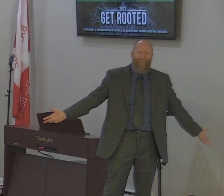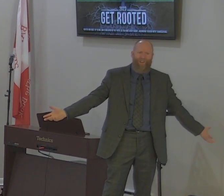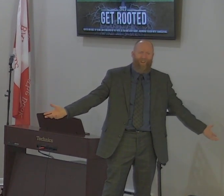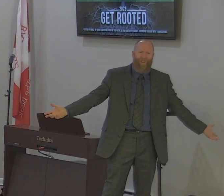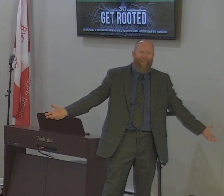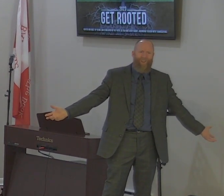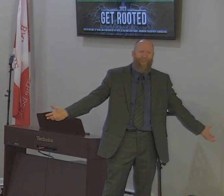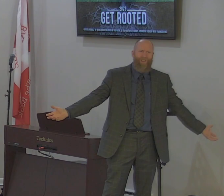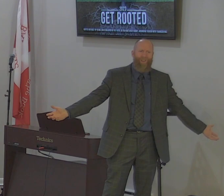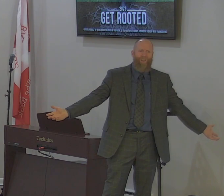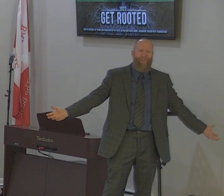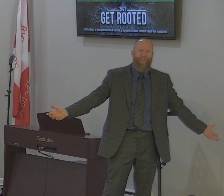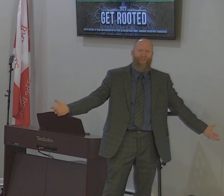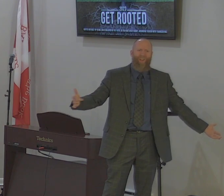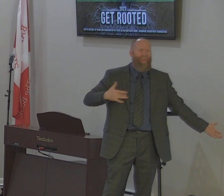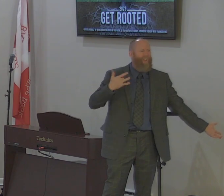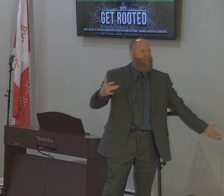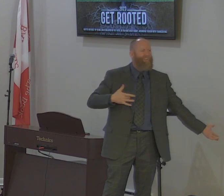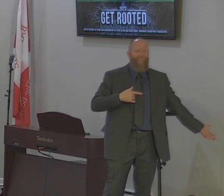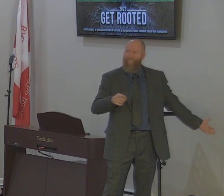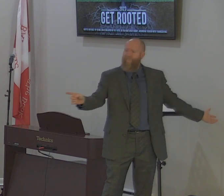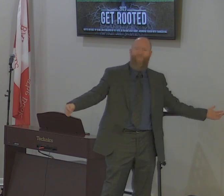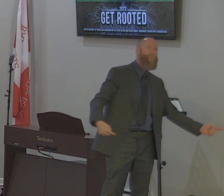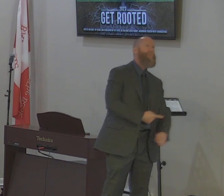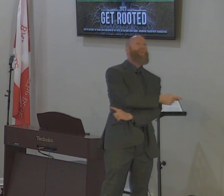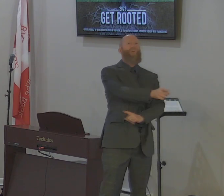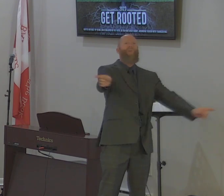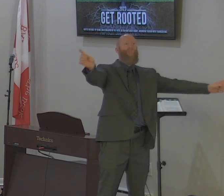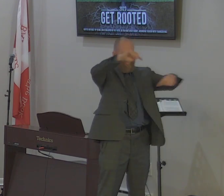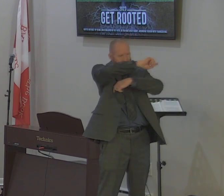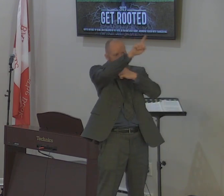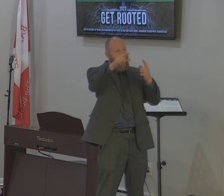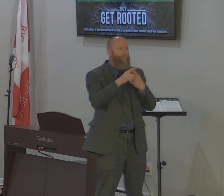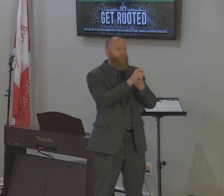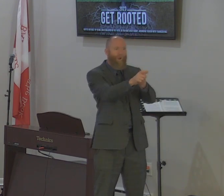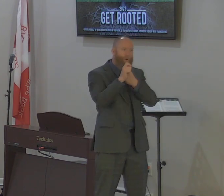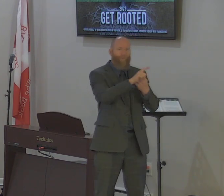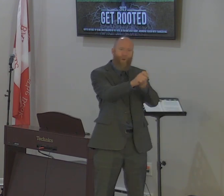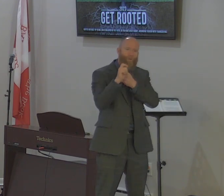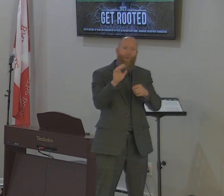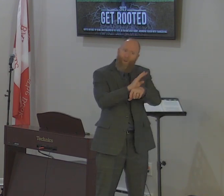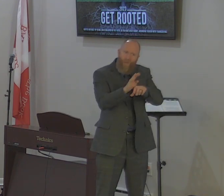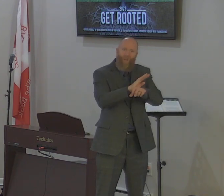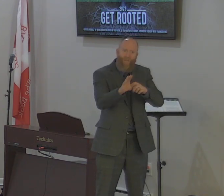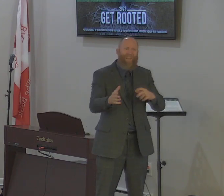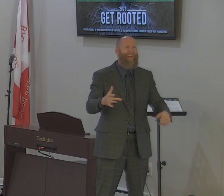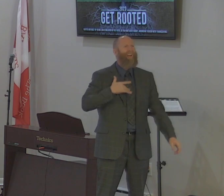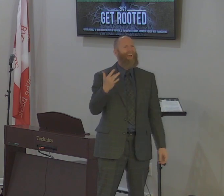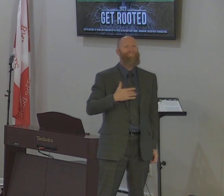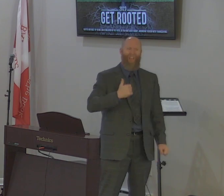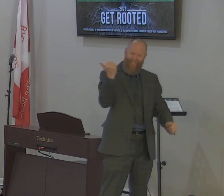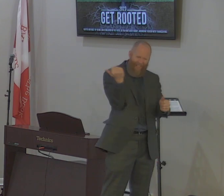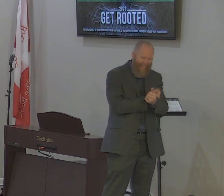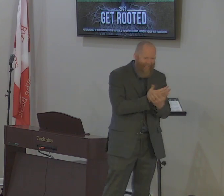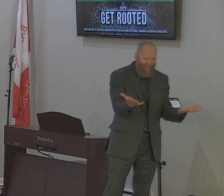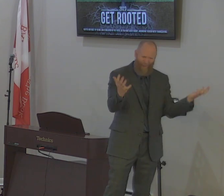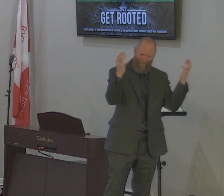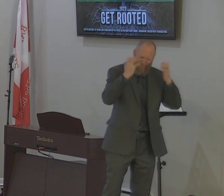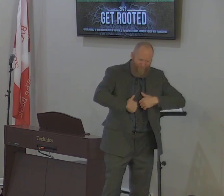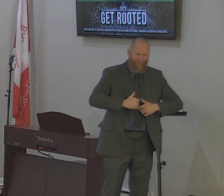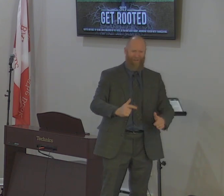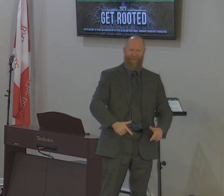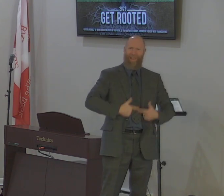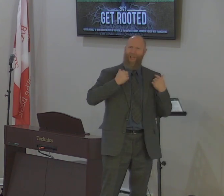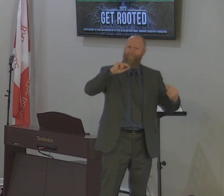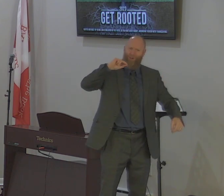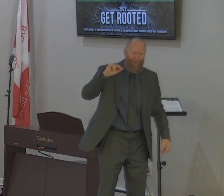one? I've felt that many times where I feel like, man, is anything going right for me? Is this?